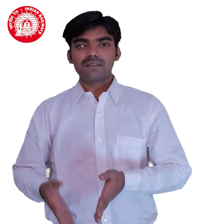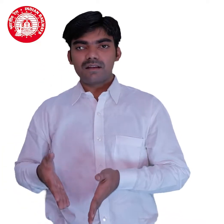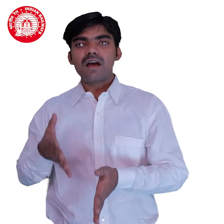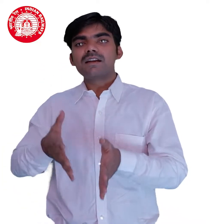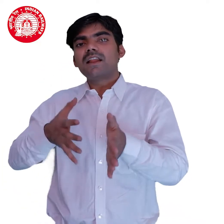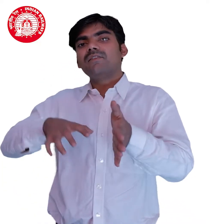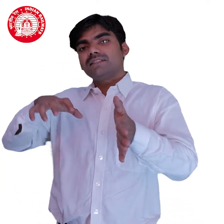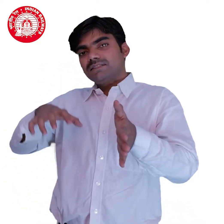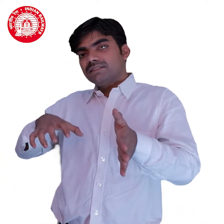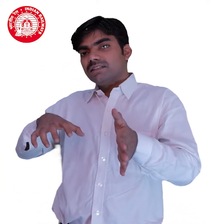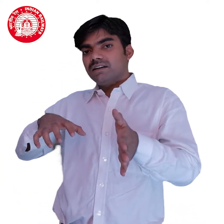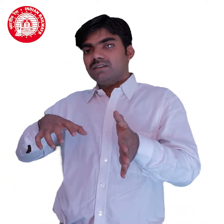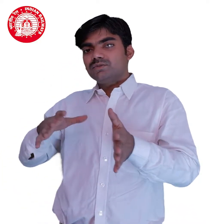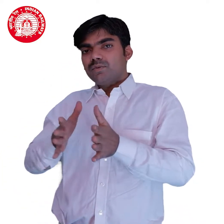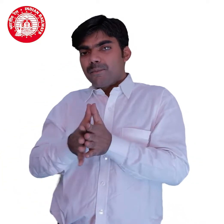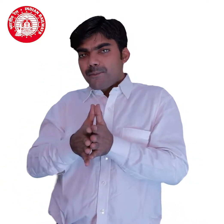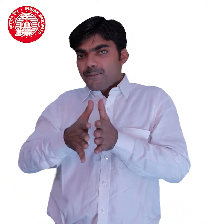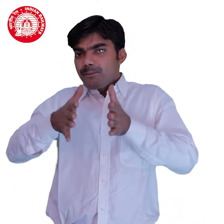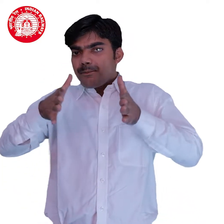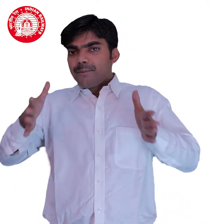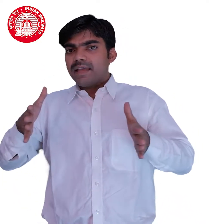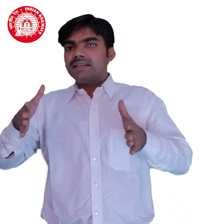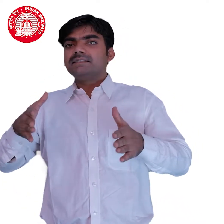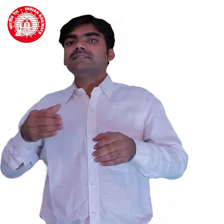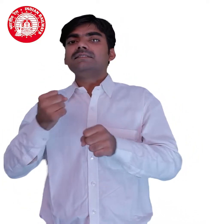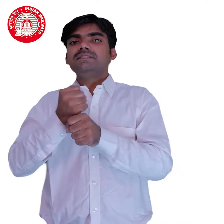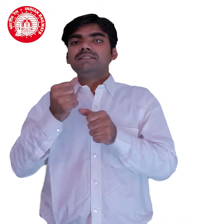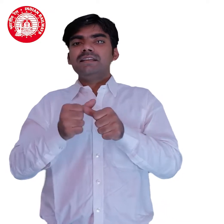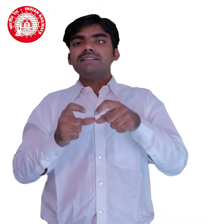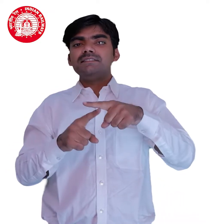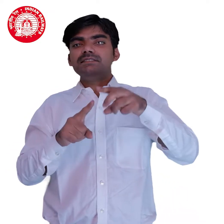Gate number 2 is the main gate of the station.